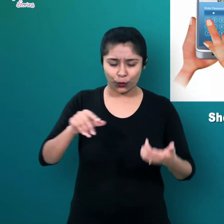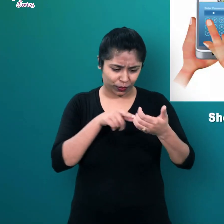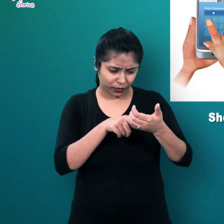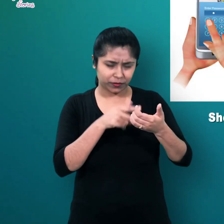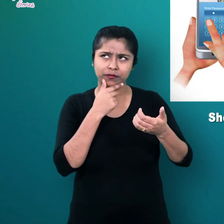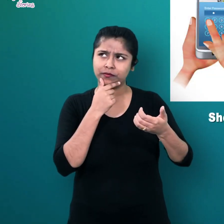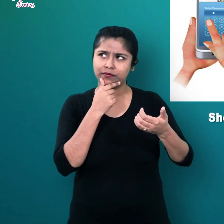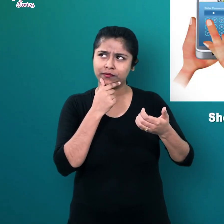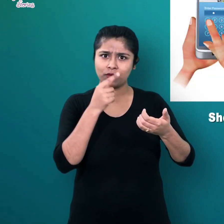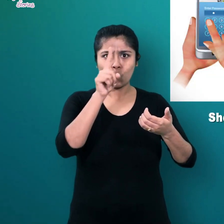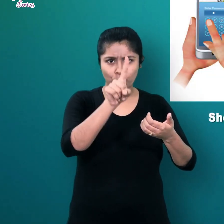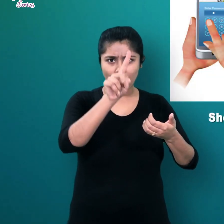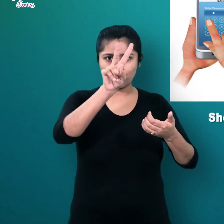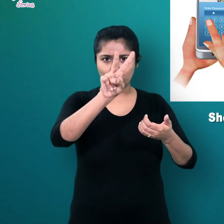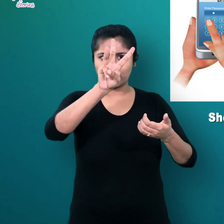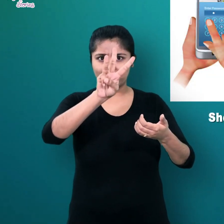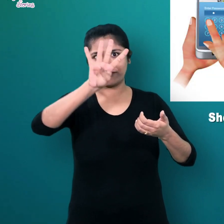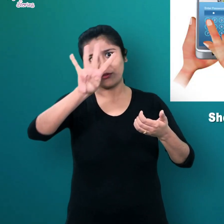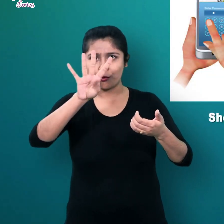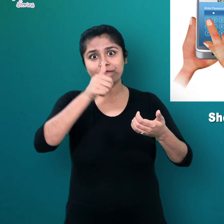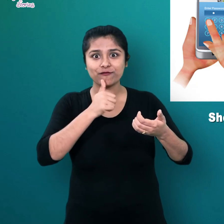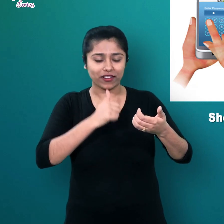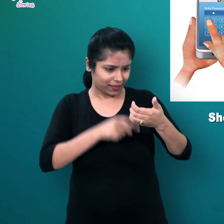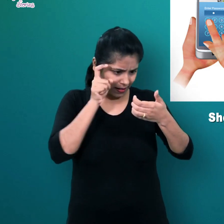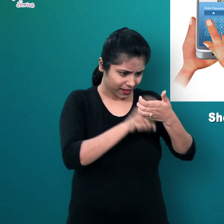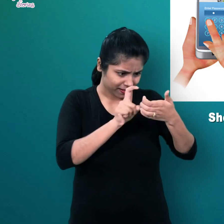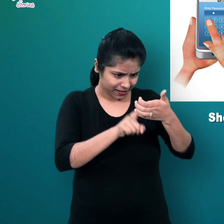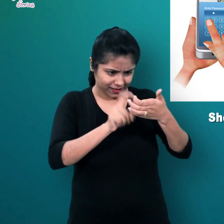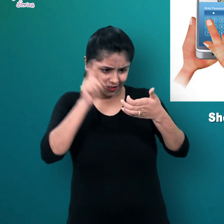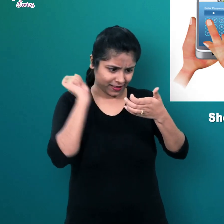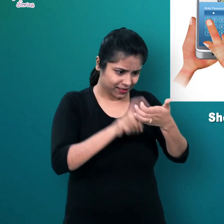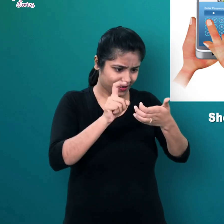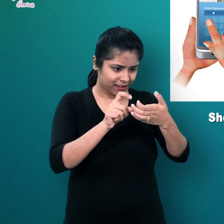She pressed 1, 2, 3, 4. Incorrect password appeared on the screen.